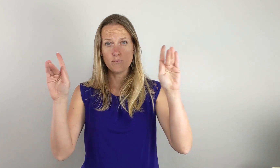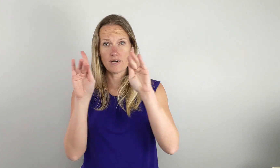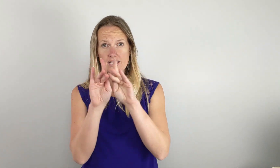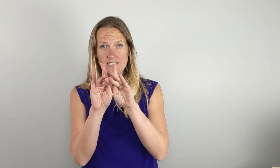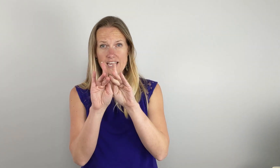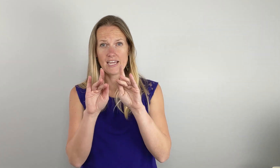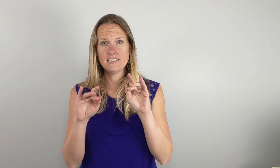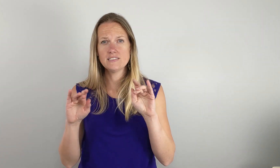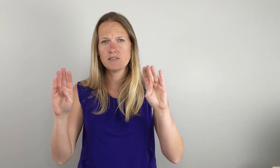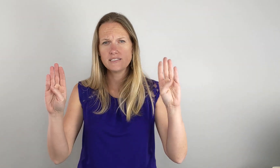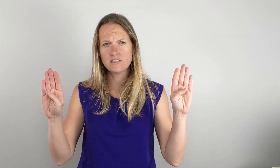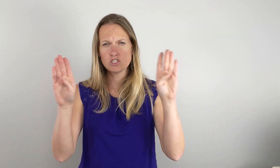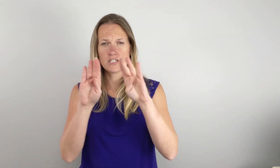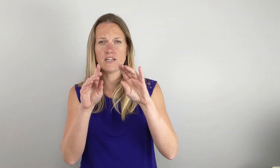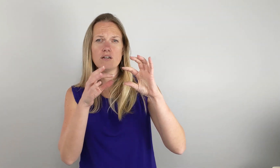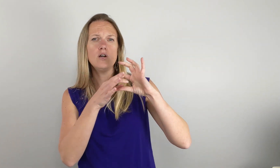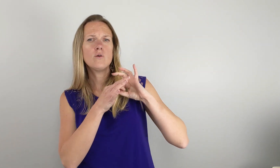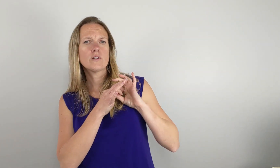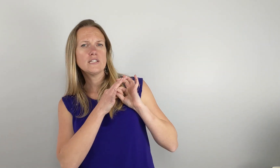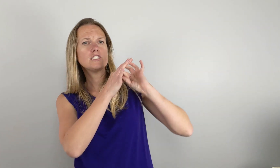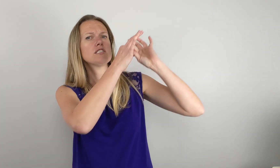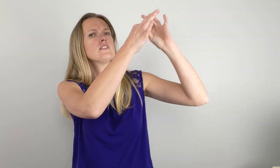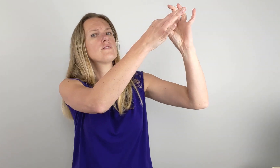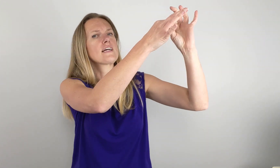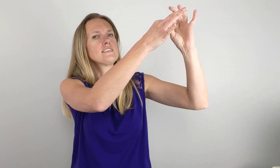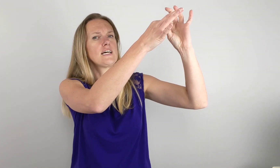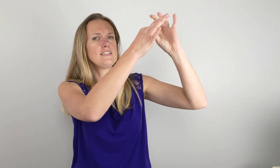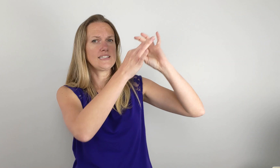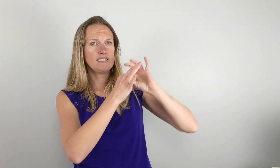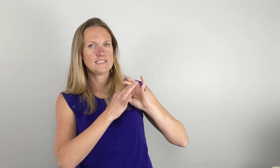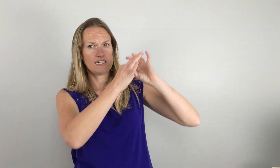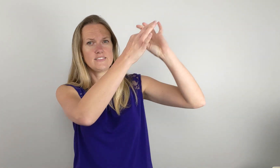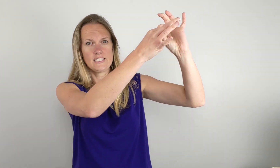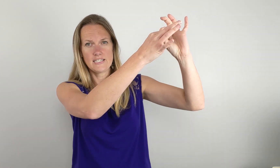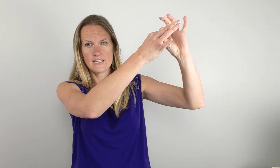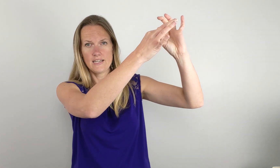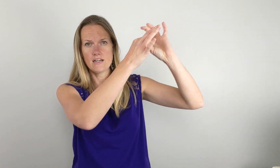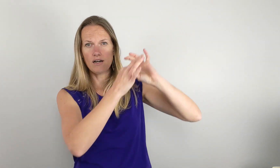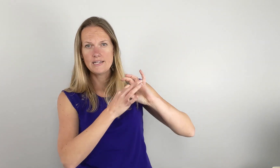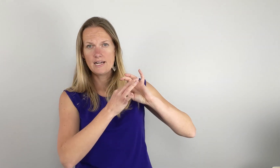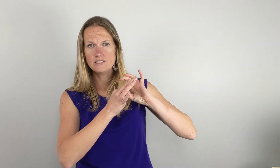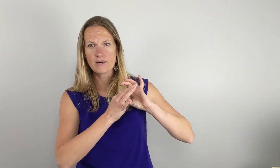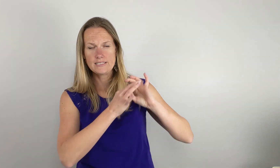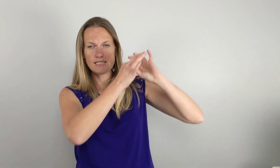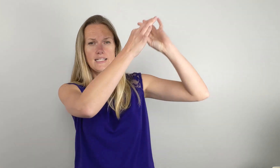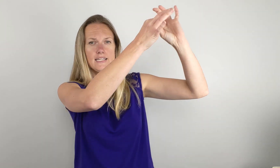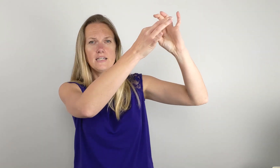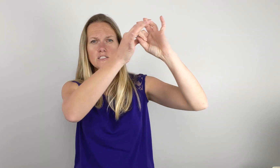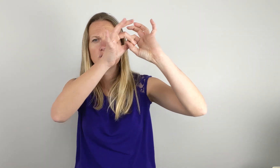bring into K's, but that's a little trickier. We're gonna just do reconcile like this that I've seen it, okay? God and us reconciling. So you